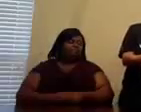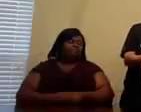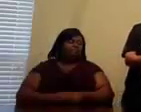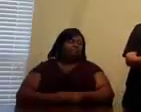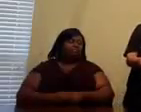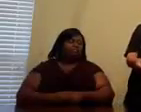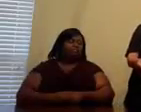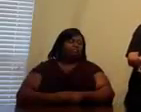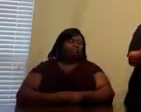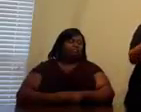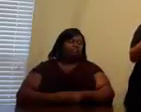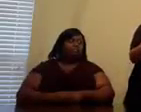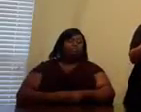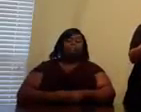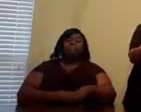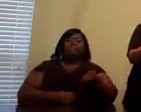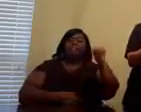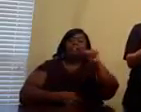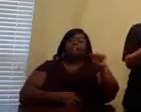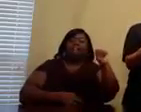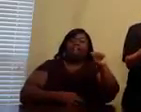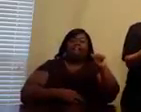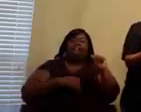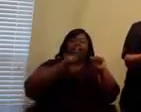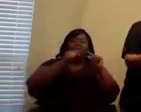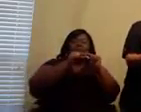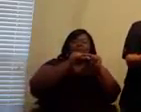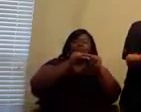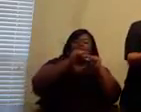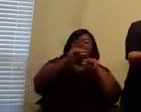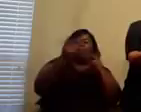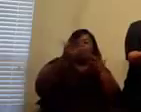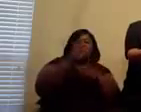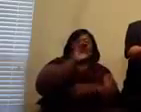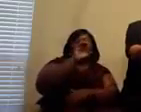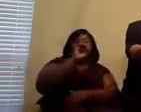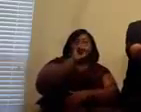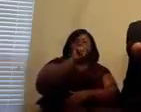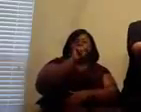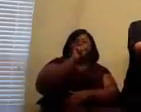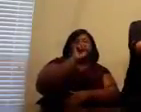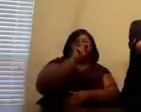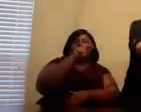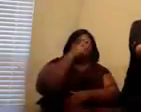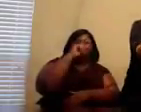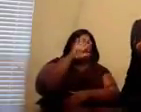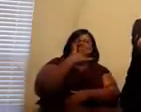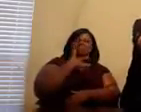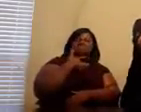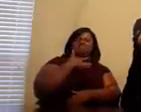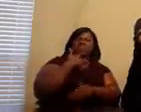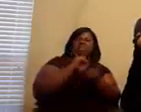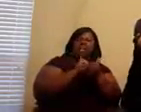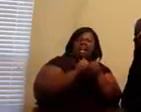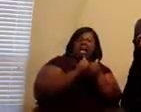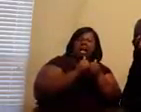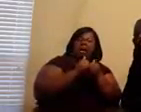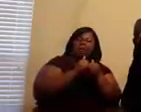Exhibit A is cotton. Michelle, could you feel this for me, please? if